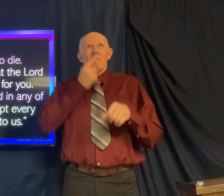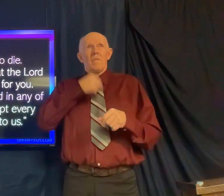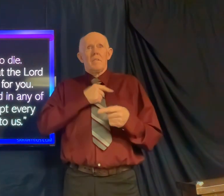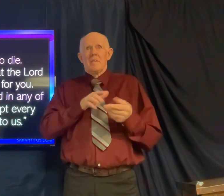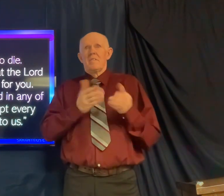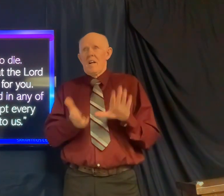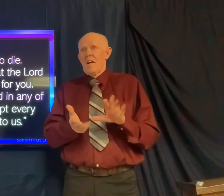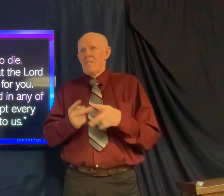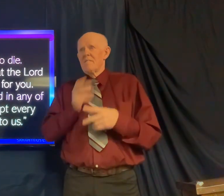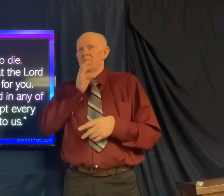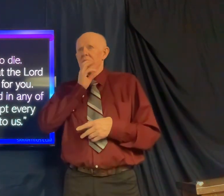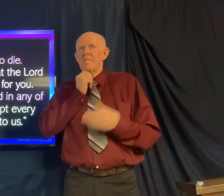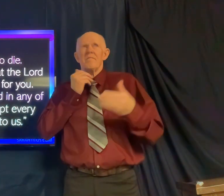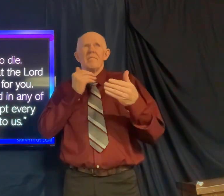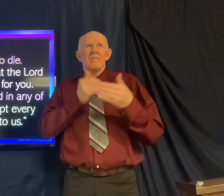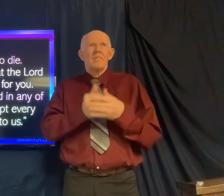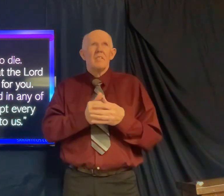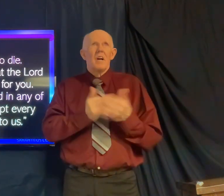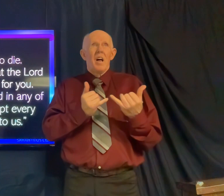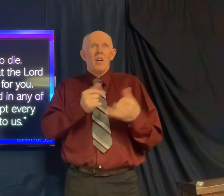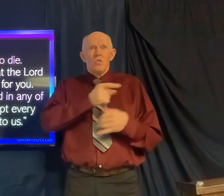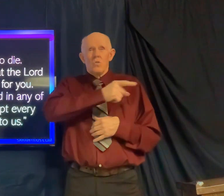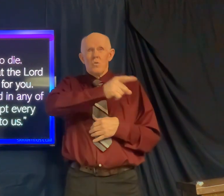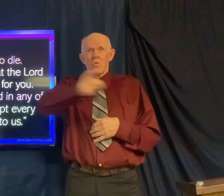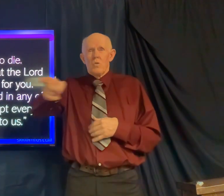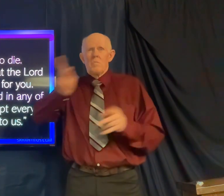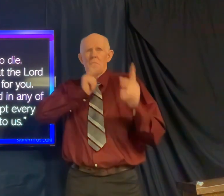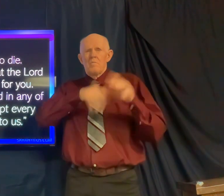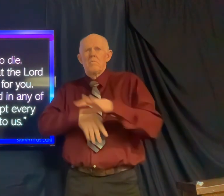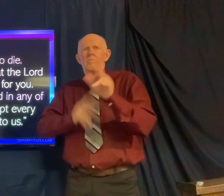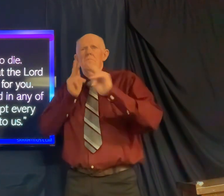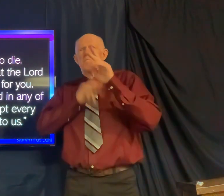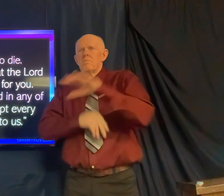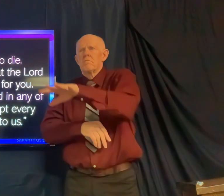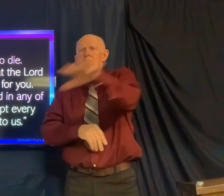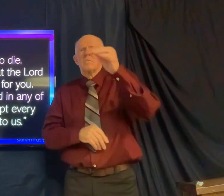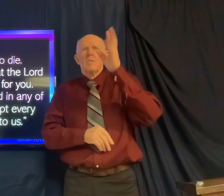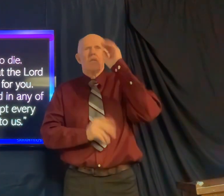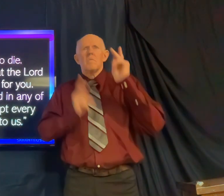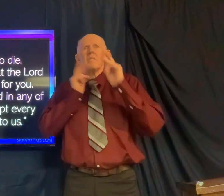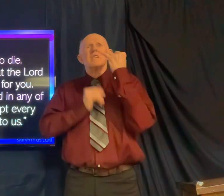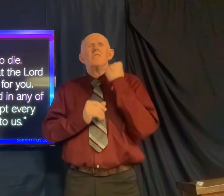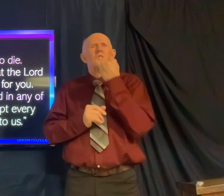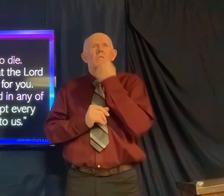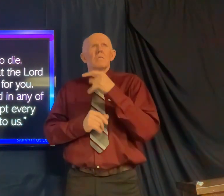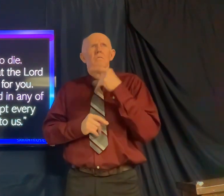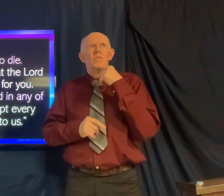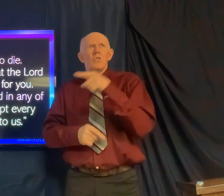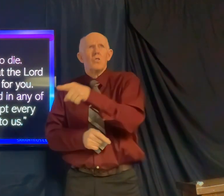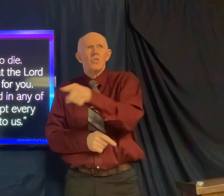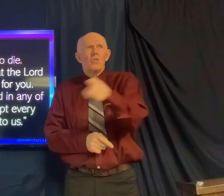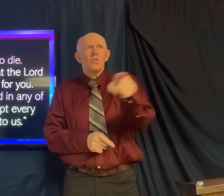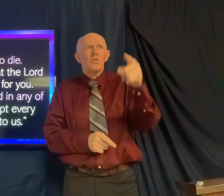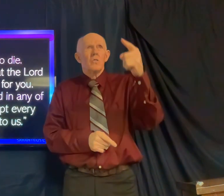It is almost time for me to die. You know, he was talking to the people, the Israelites, you